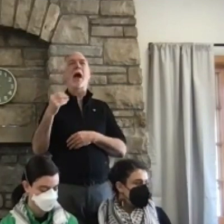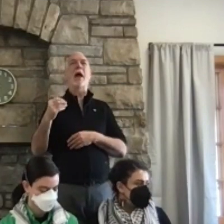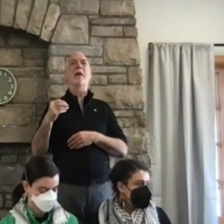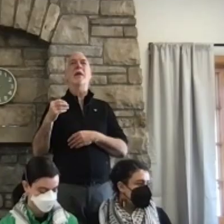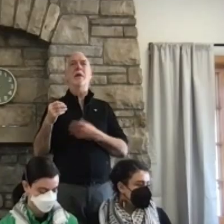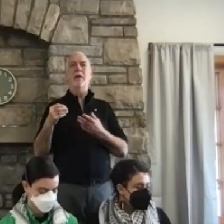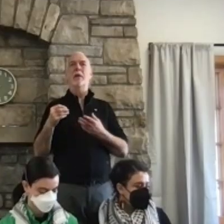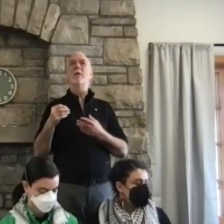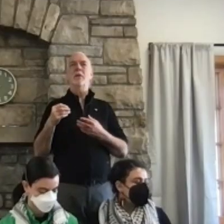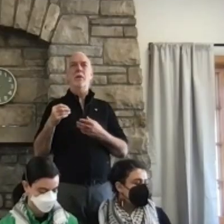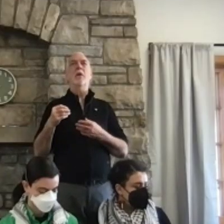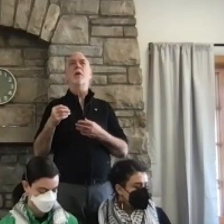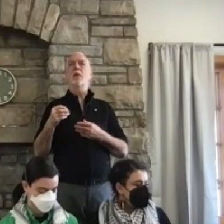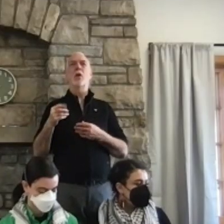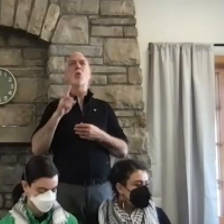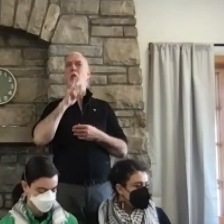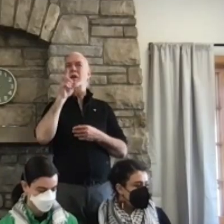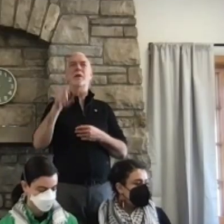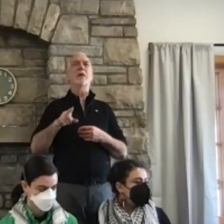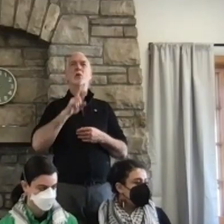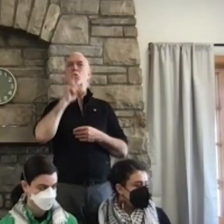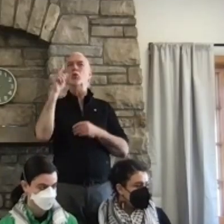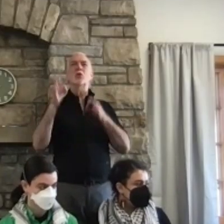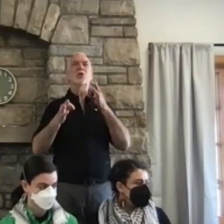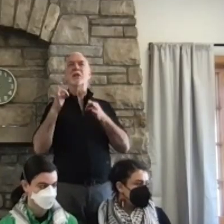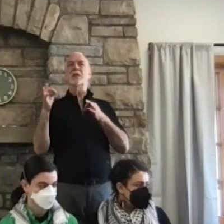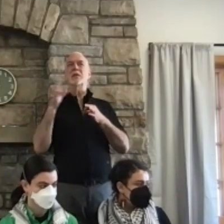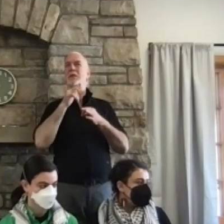true justice requires not just survival, but